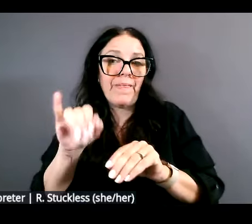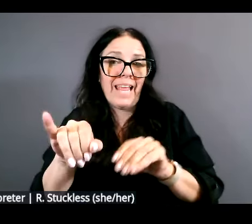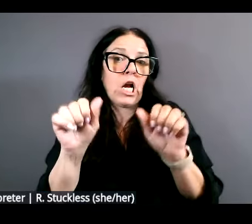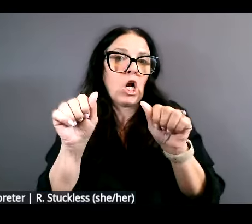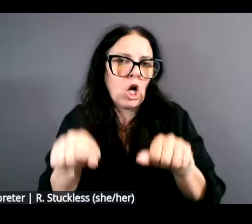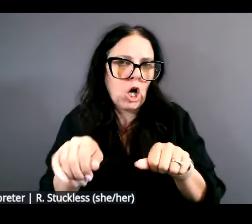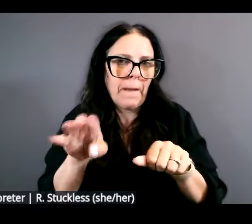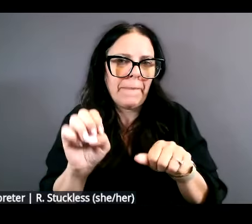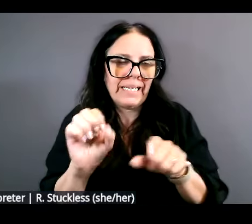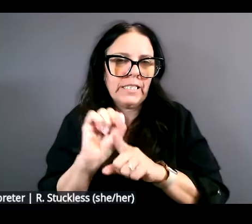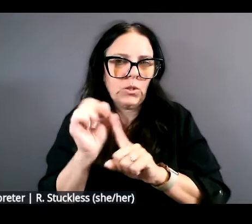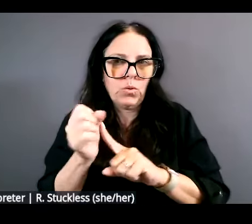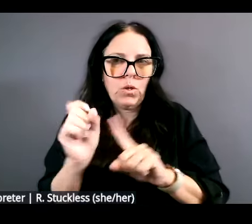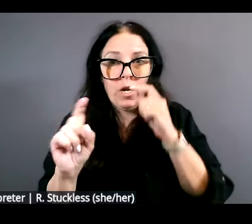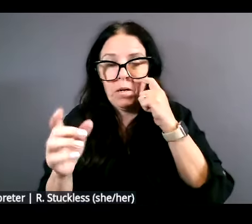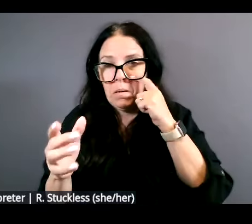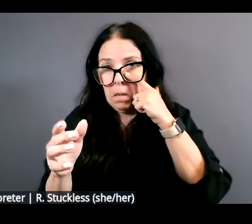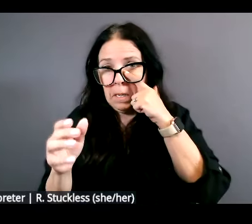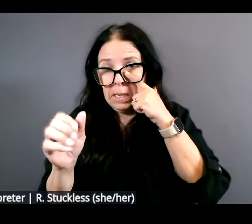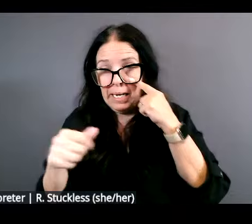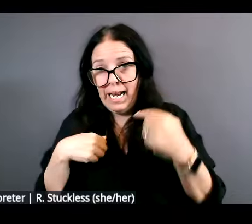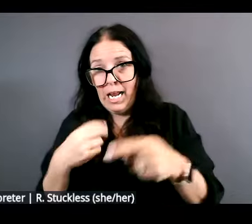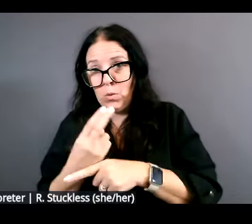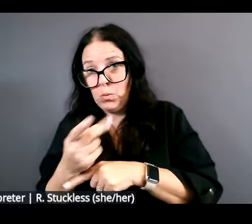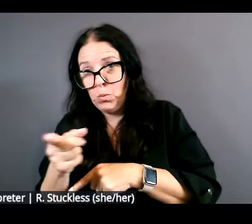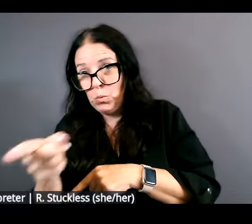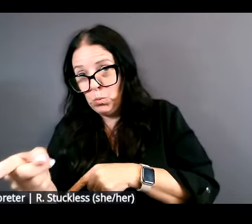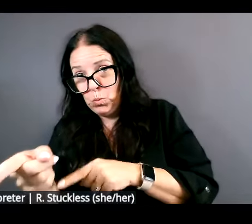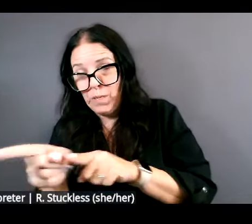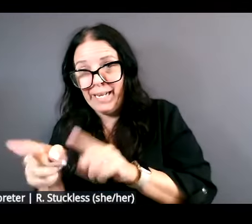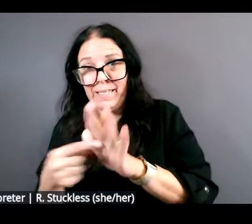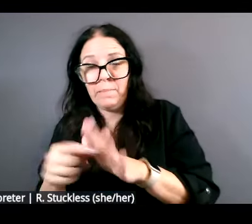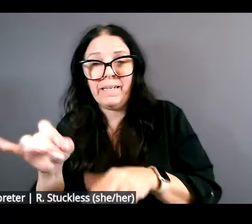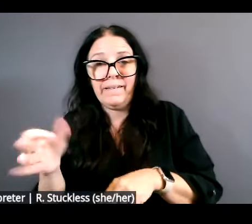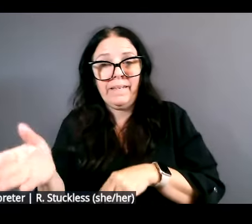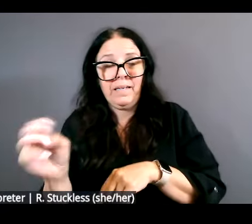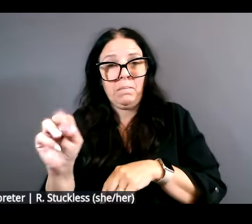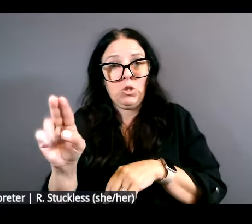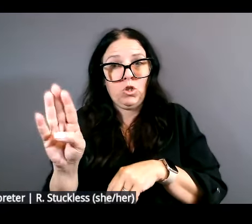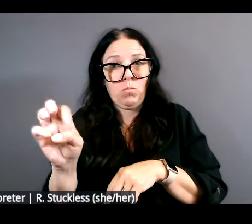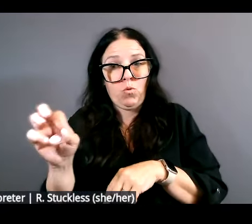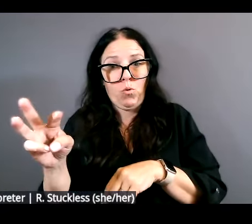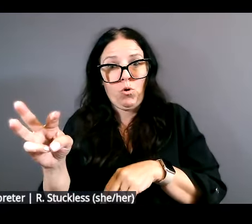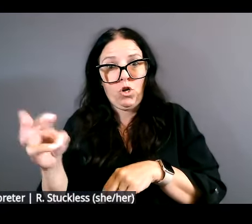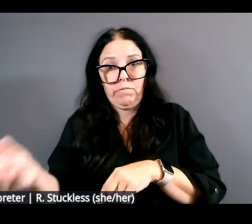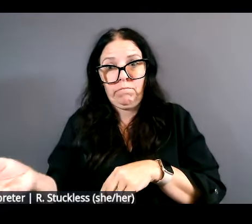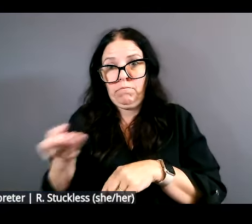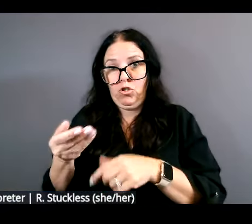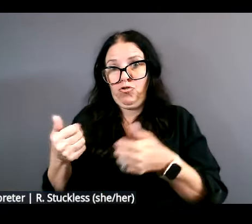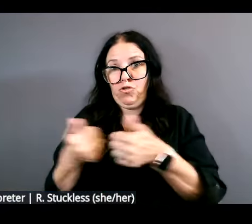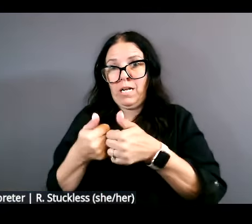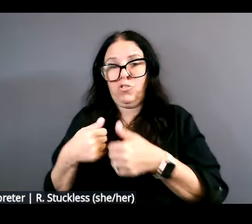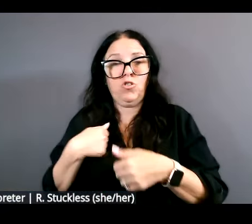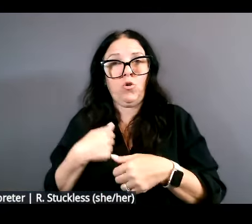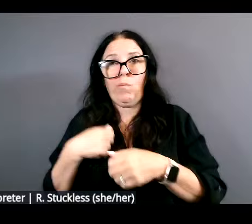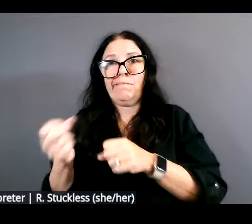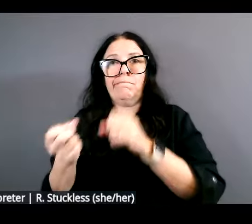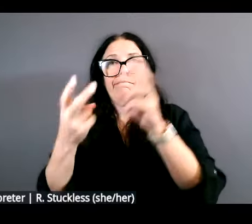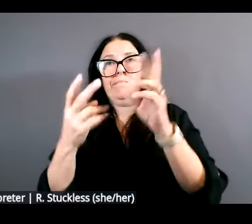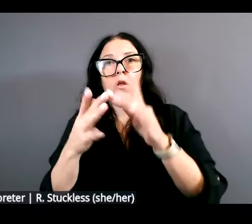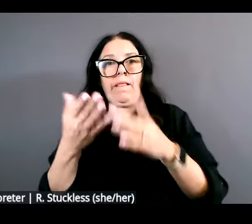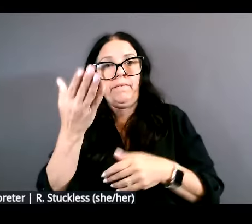where can I use you as an example? If Mr. Brewer submits a challenge, that we would post it online. If he